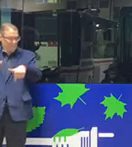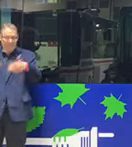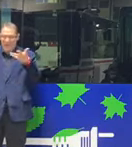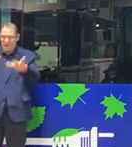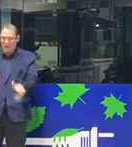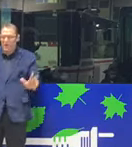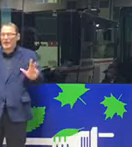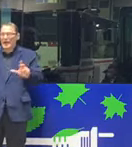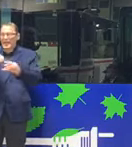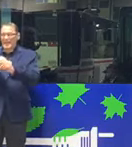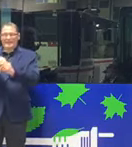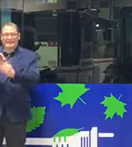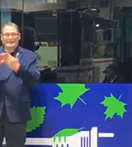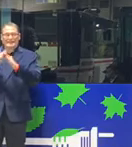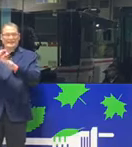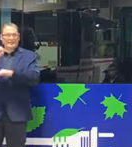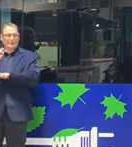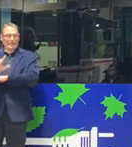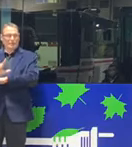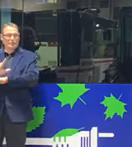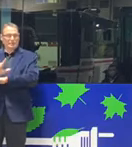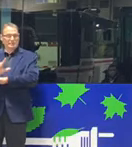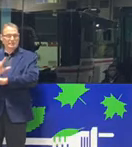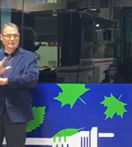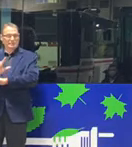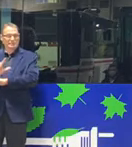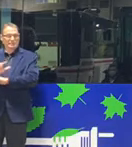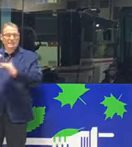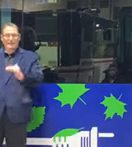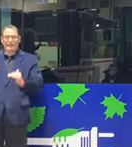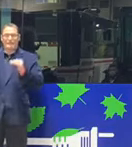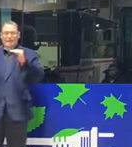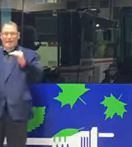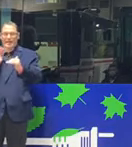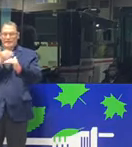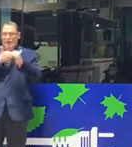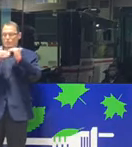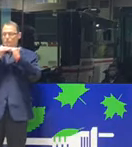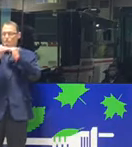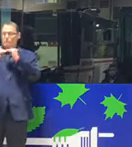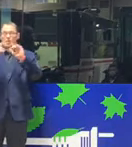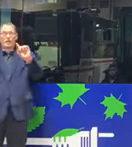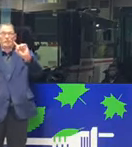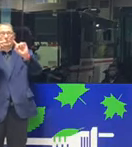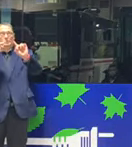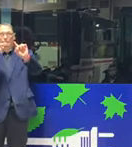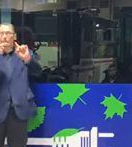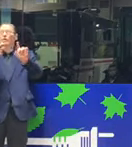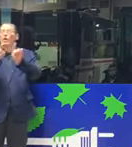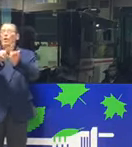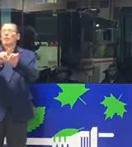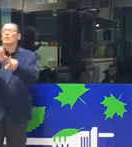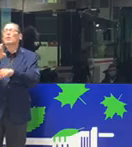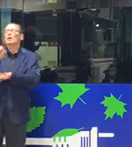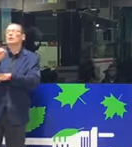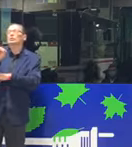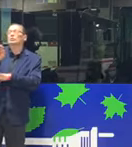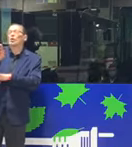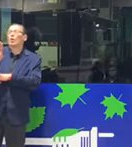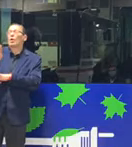doing here in the city of St. Louis to advance sustainability objectives and reduce carbon